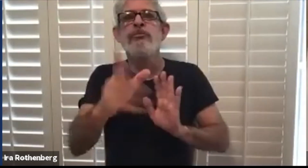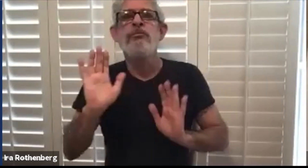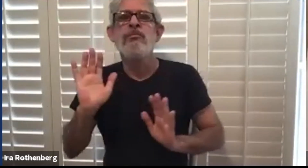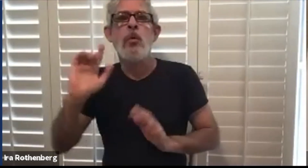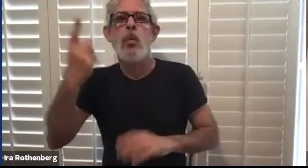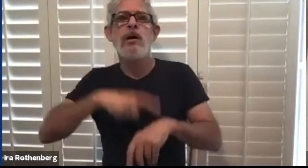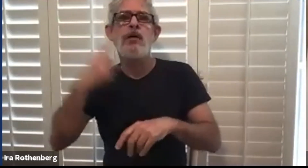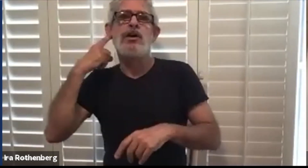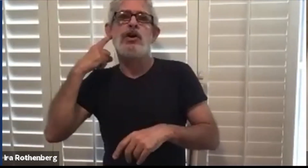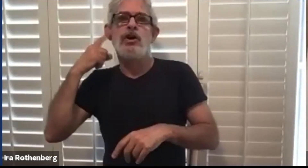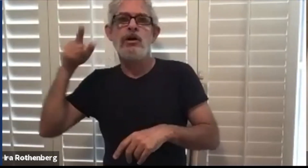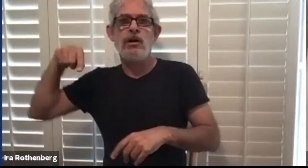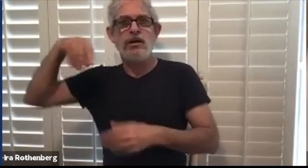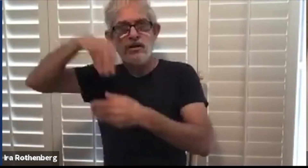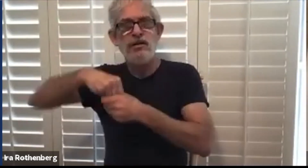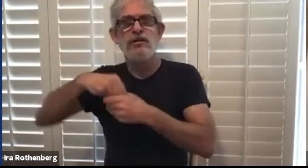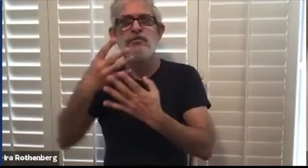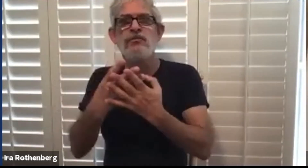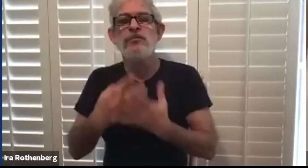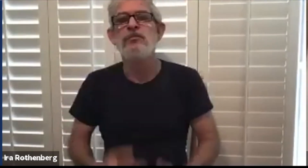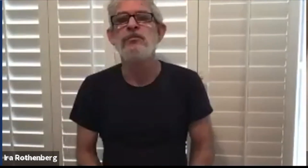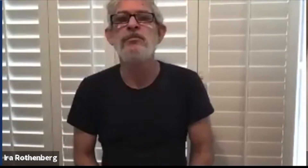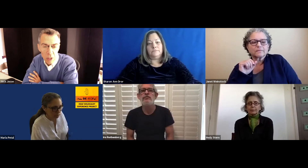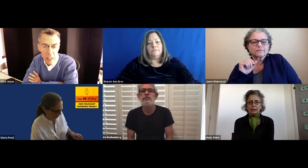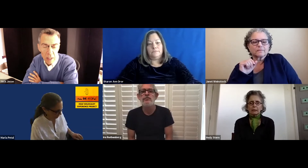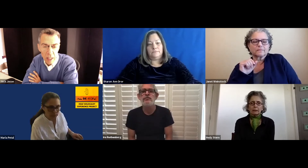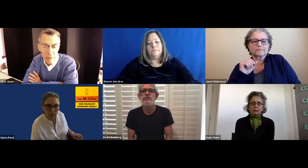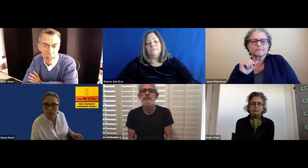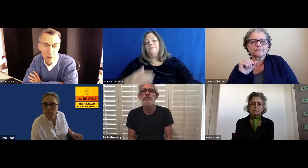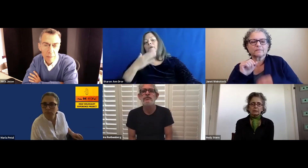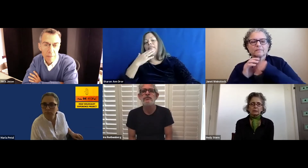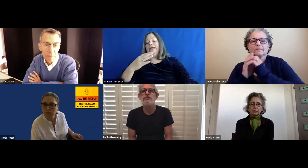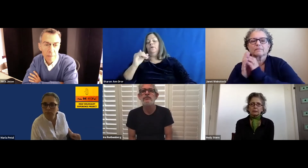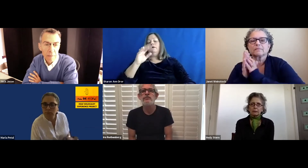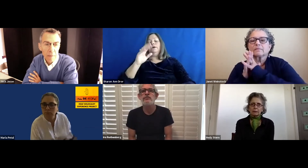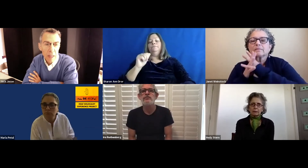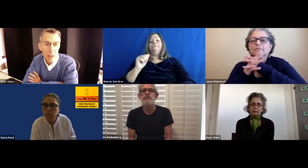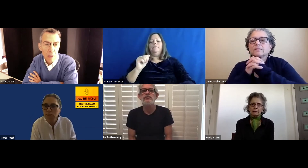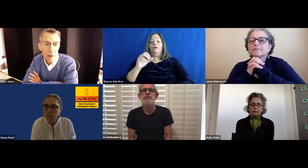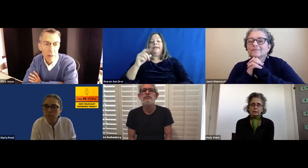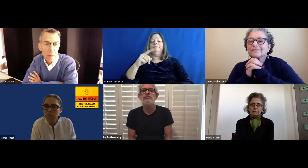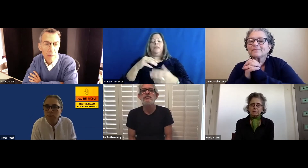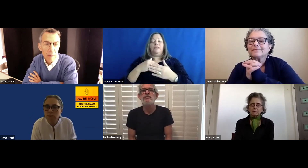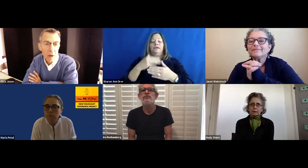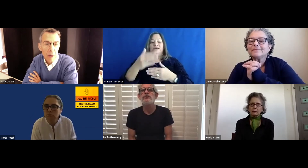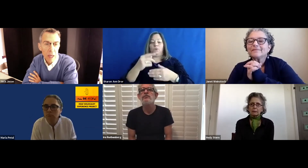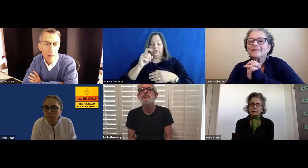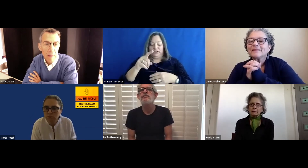They saw someone lying on the ground, and so she heard an explosion inside of the camp. Thank you, Ira. Okay. And the